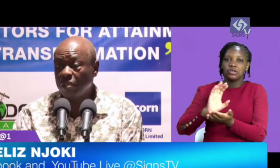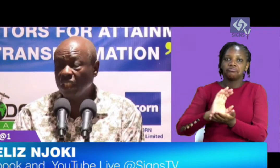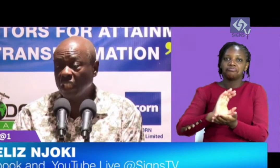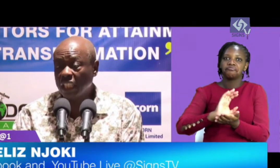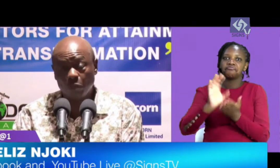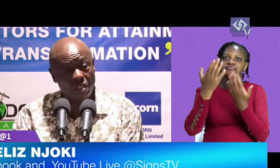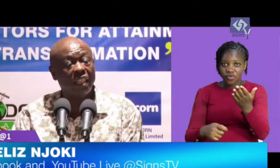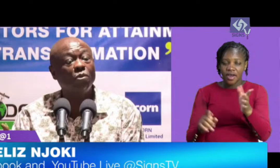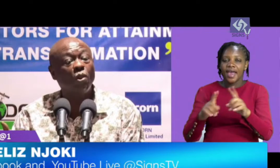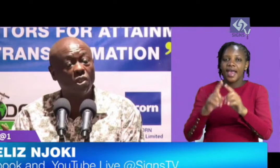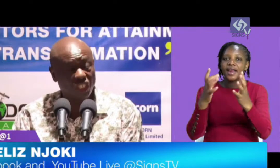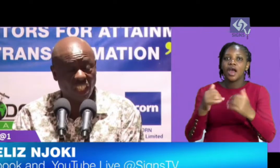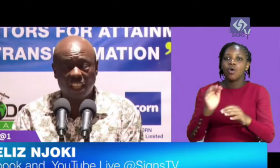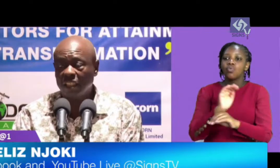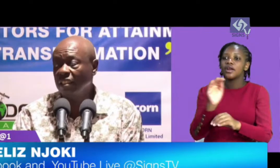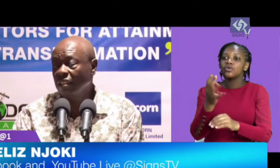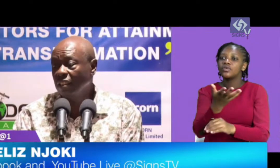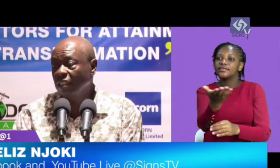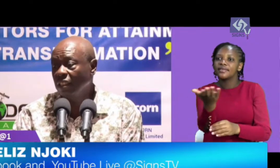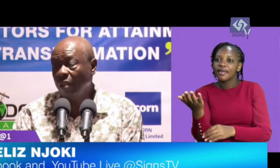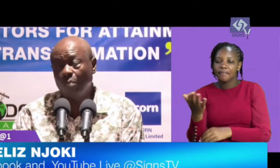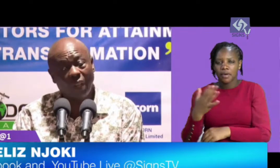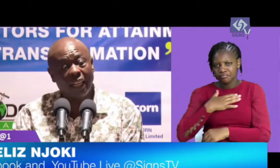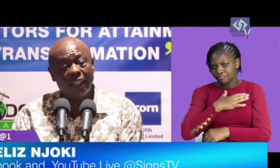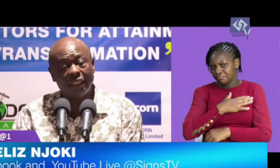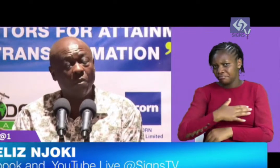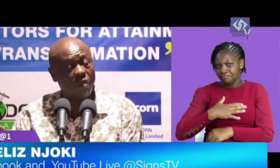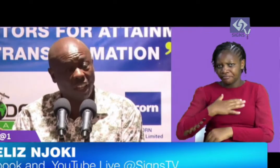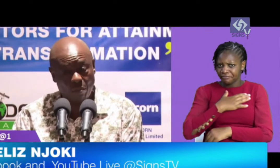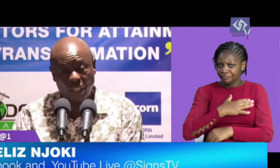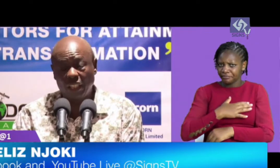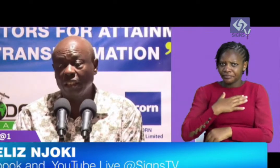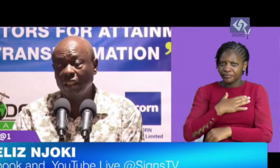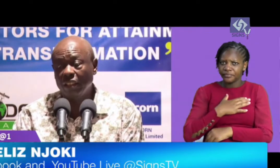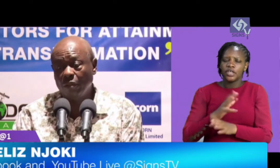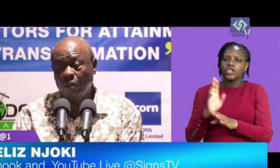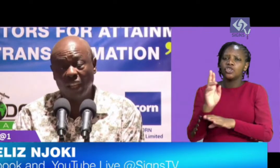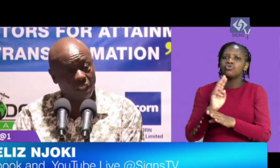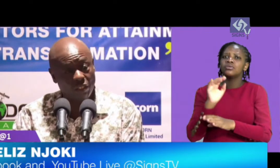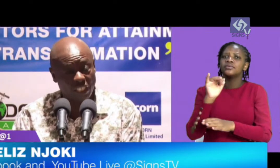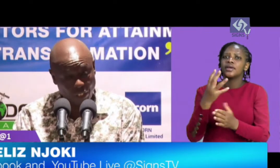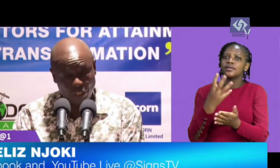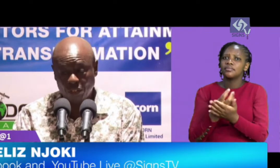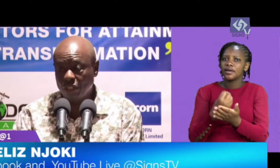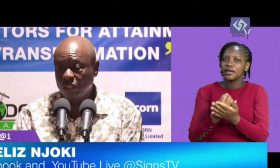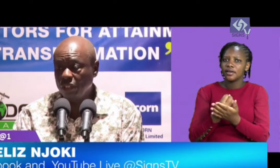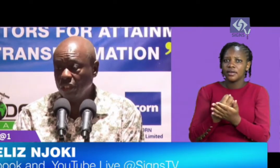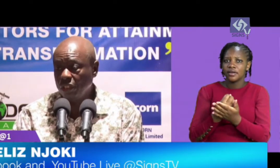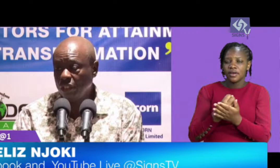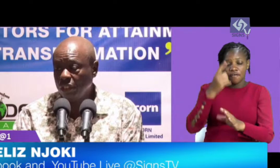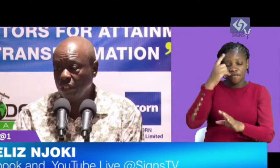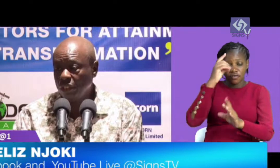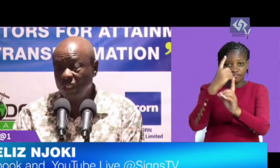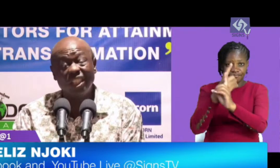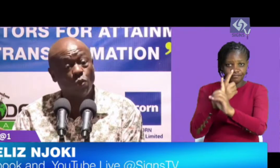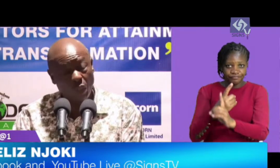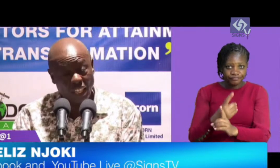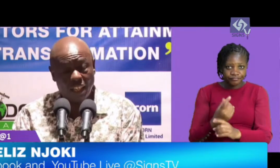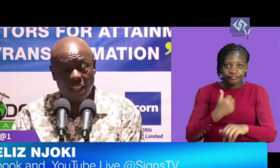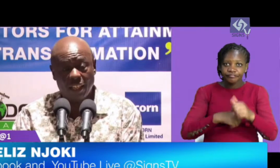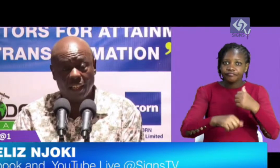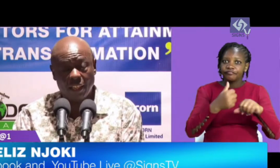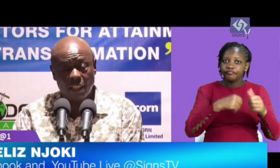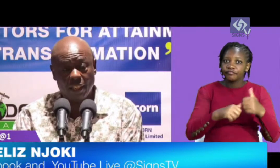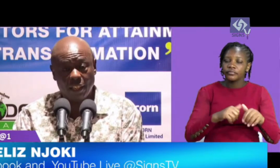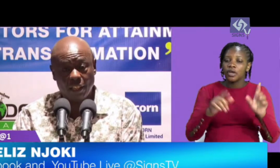shillings to the counties, asking them to consider applying some of that money for El Nino interventions. This